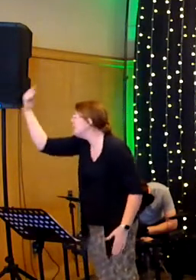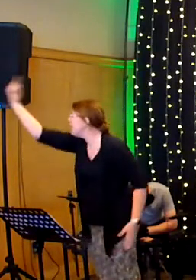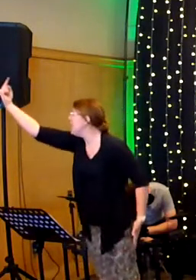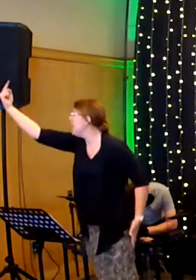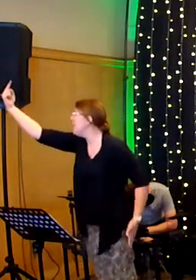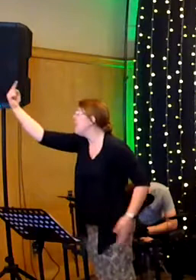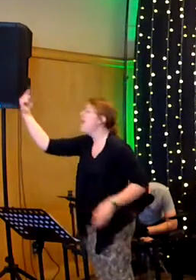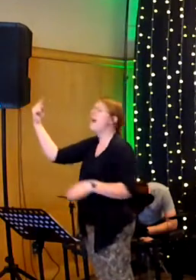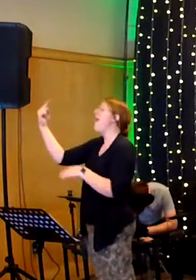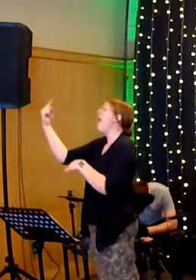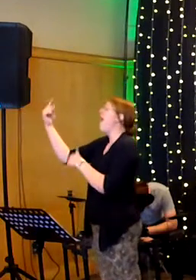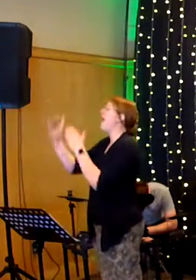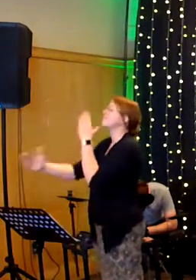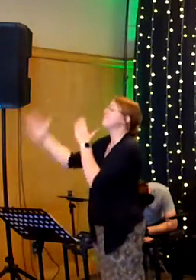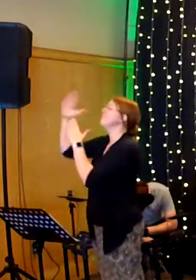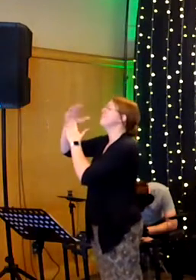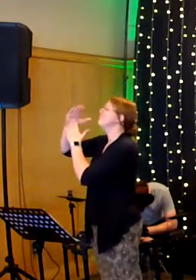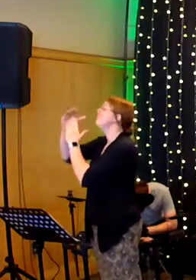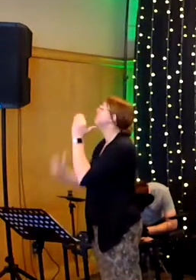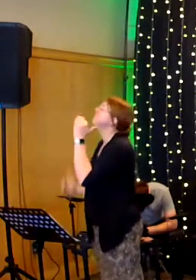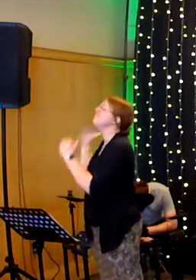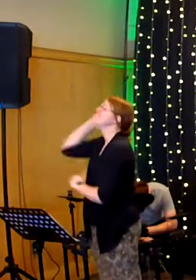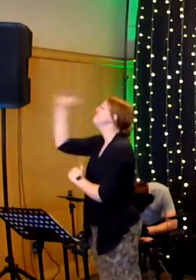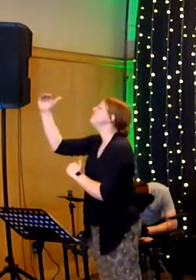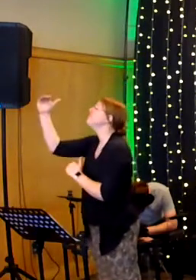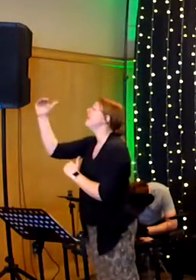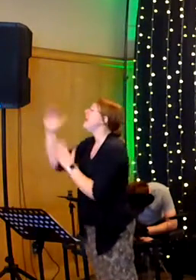worthy. And we pray this